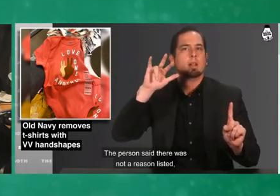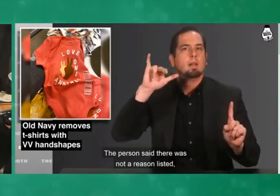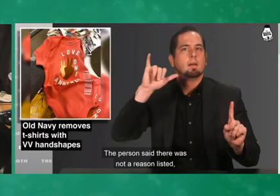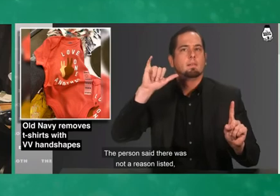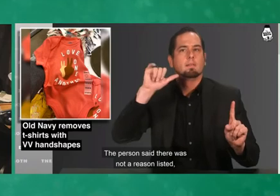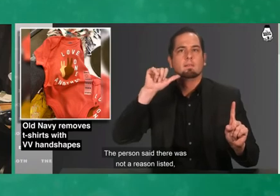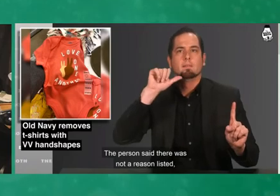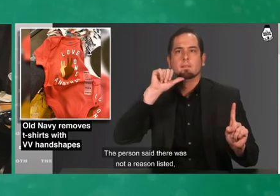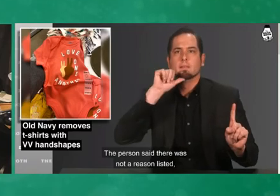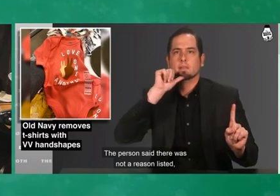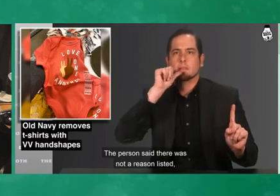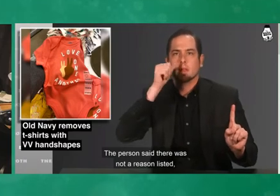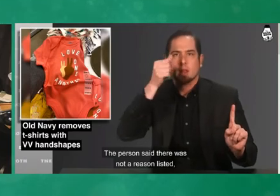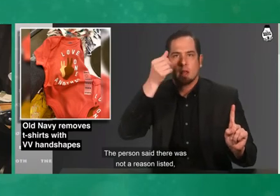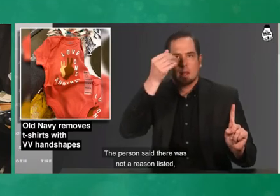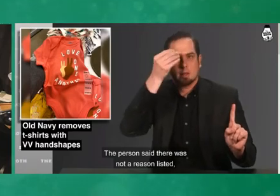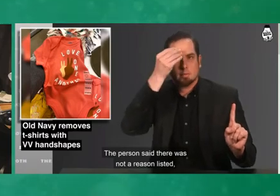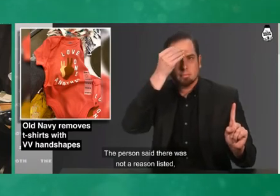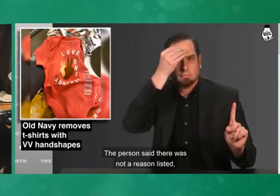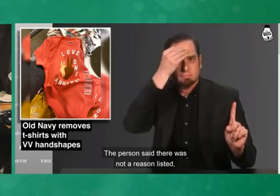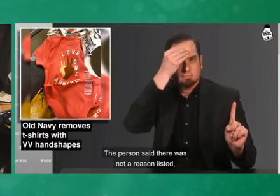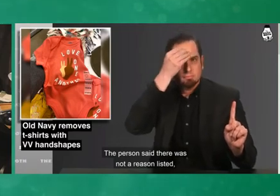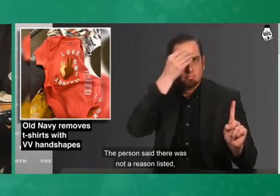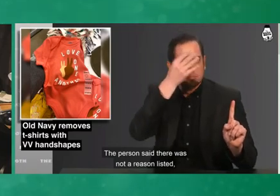you know, at Old Navy,